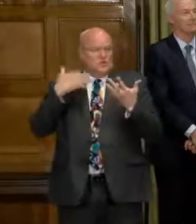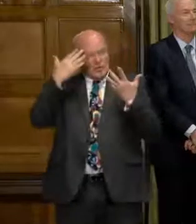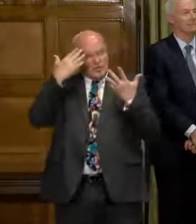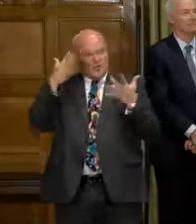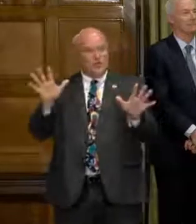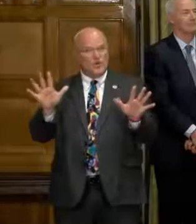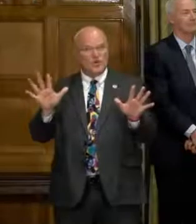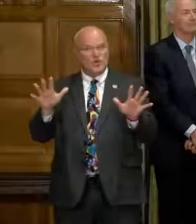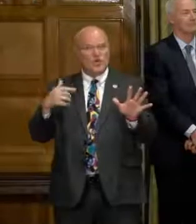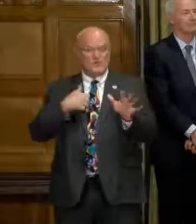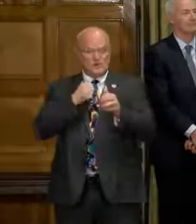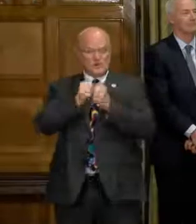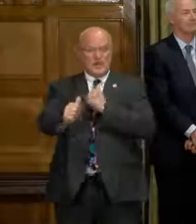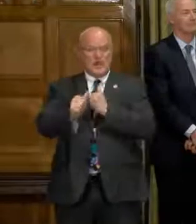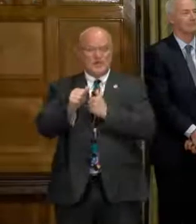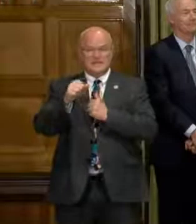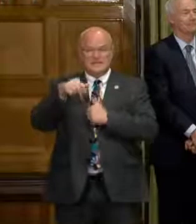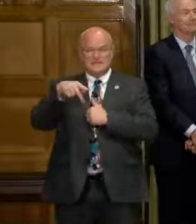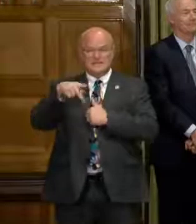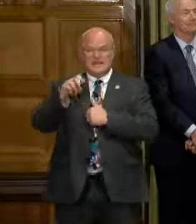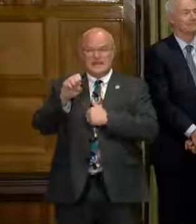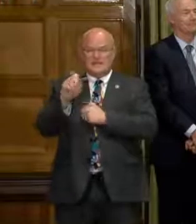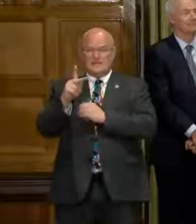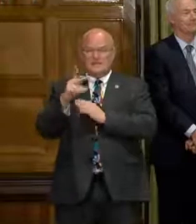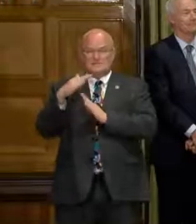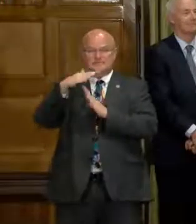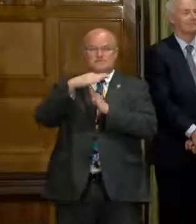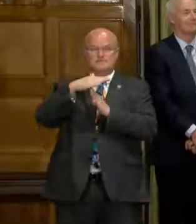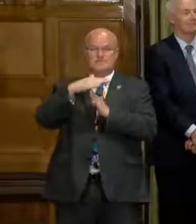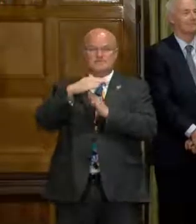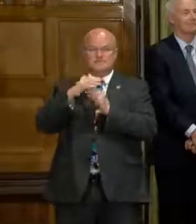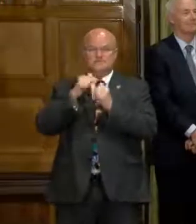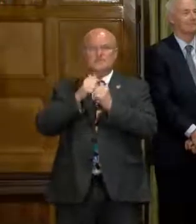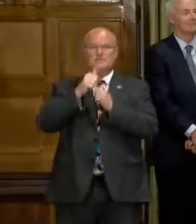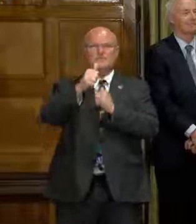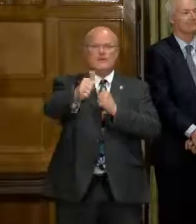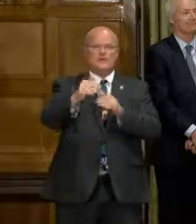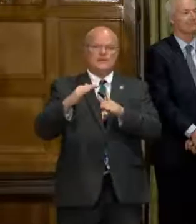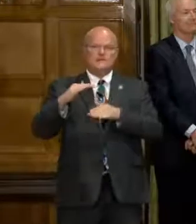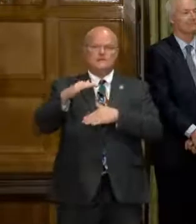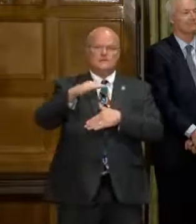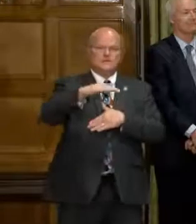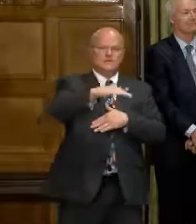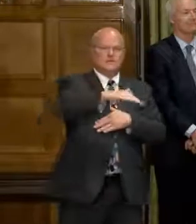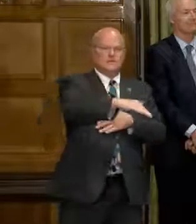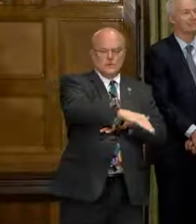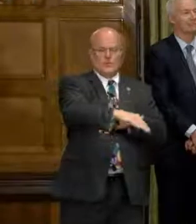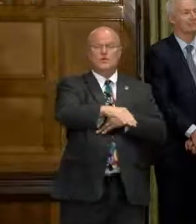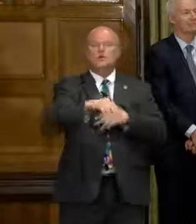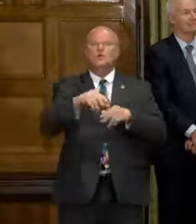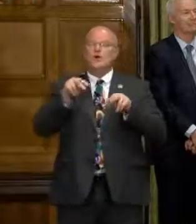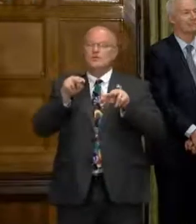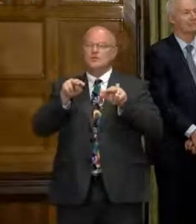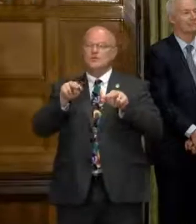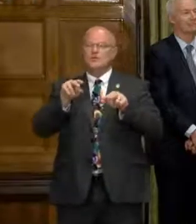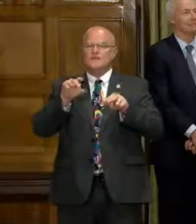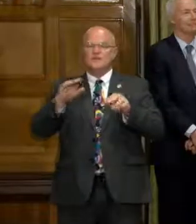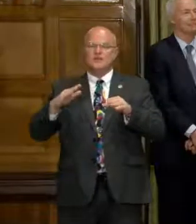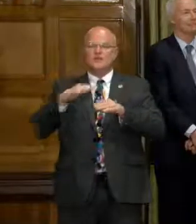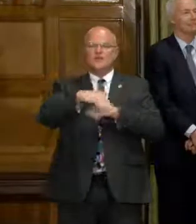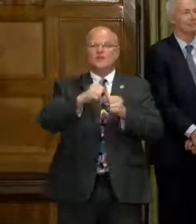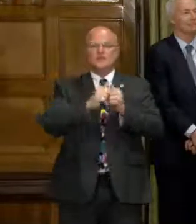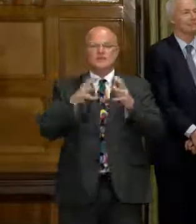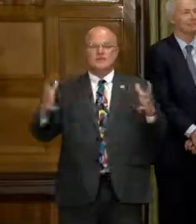know that we're past the peak until we're really quite far past it. So we're going to have to look at the curve with a lot